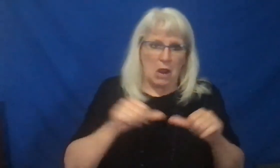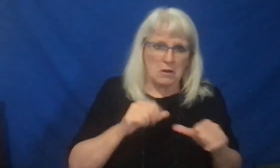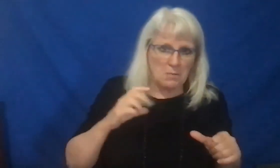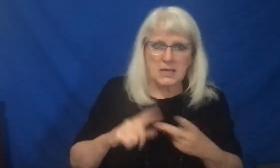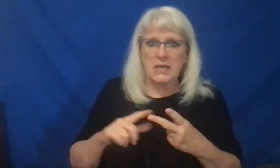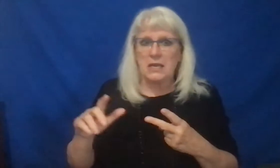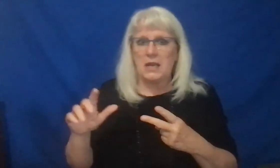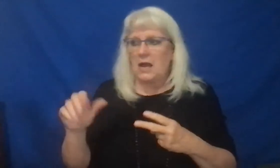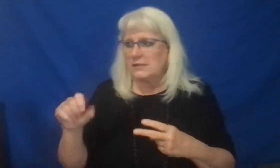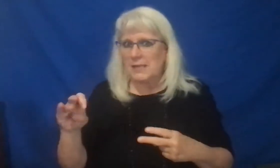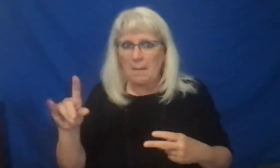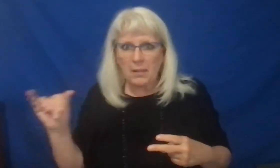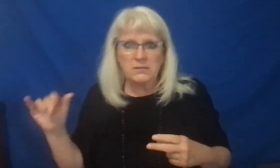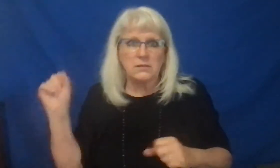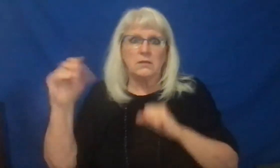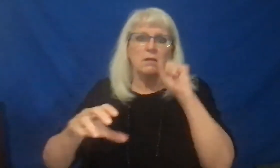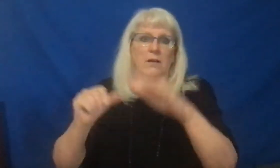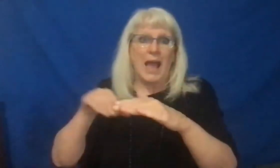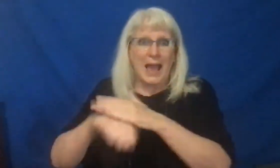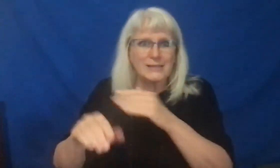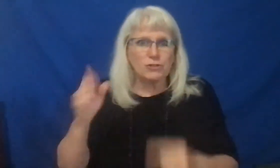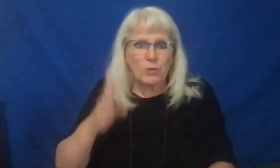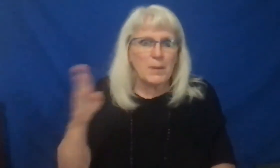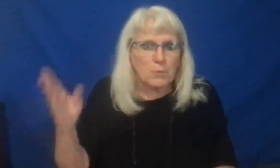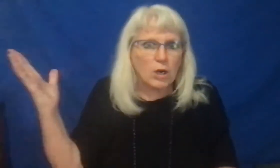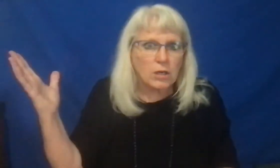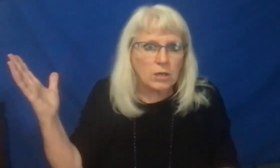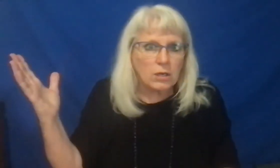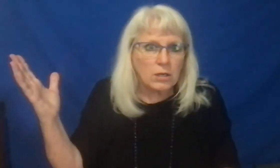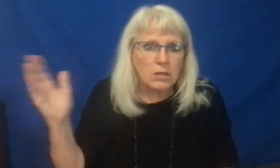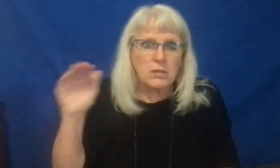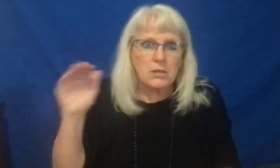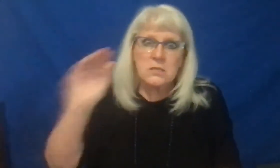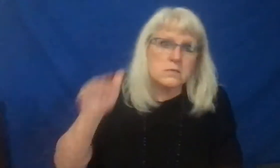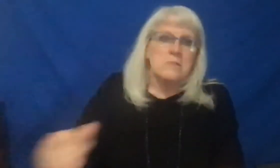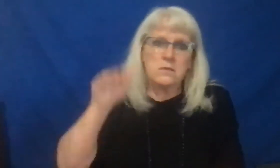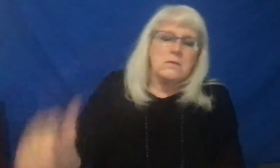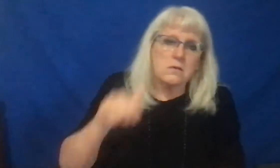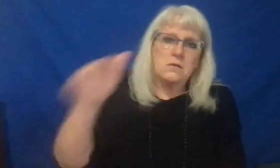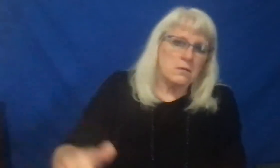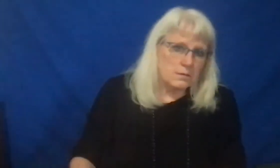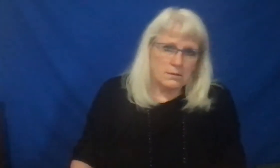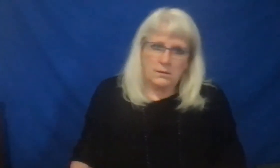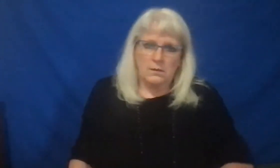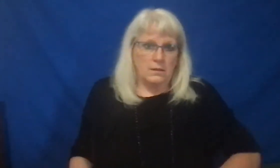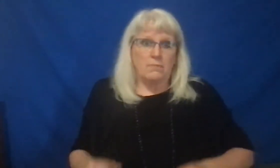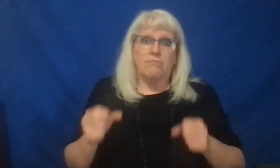around access to the big book. This has come up in many general service conferences